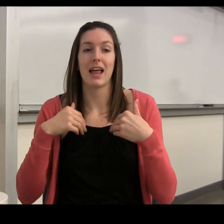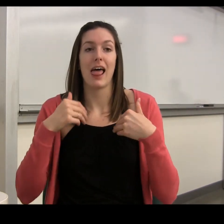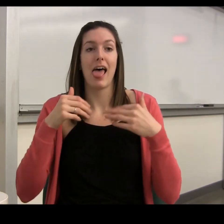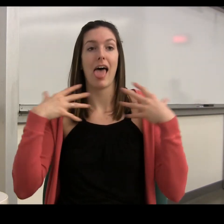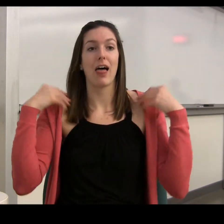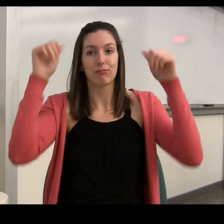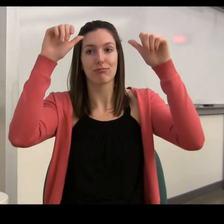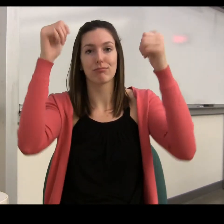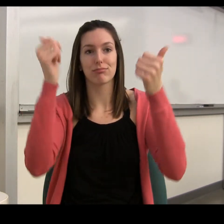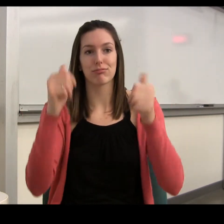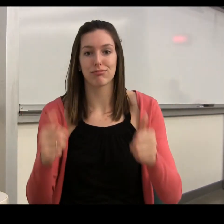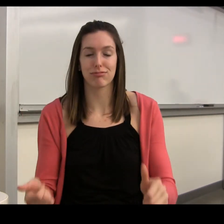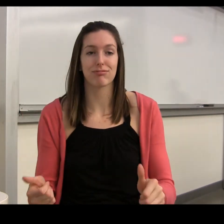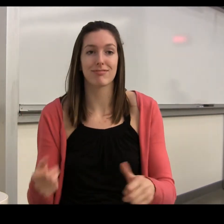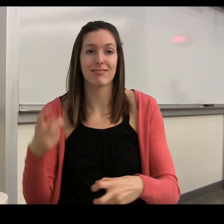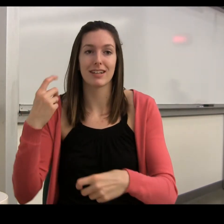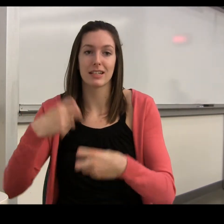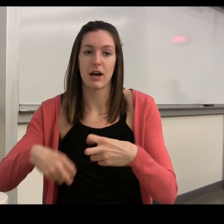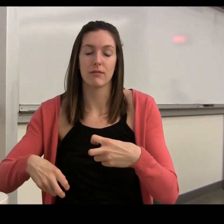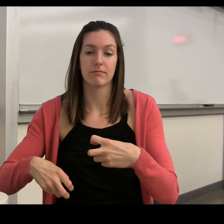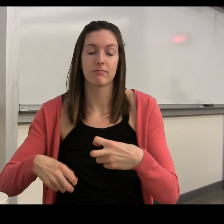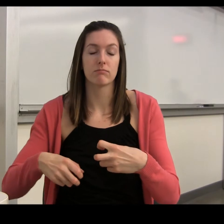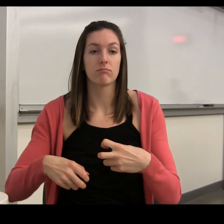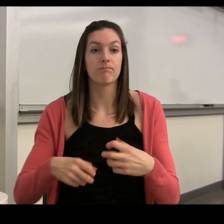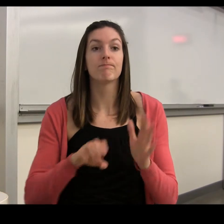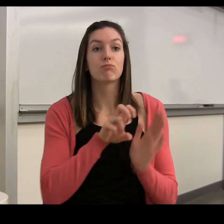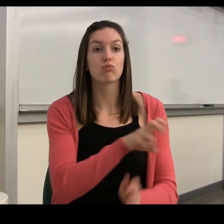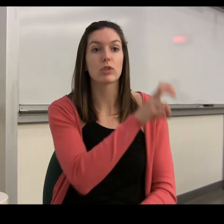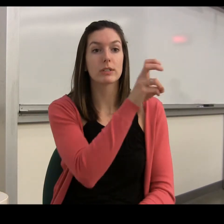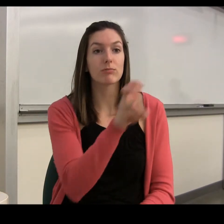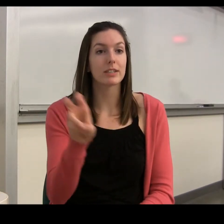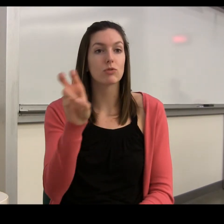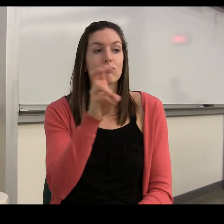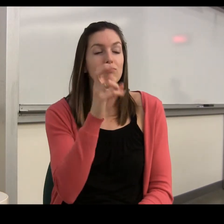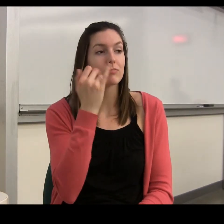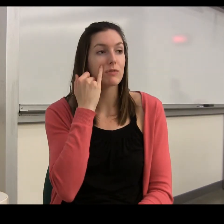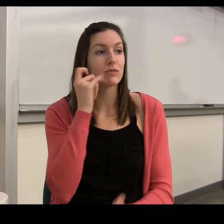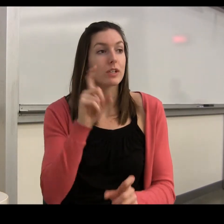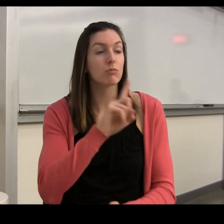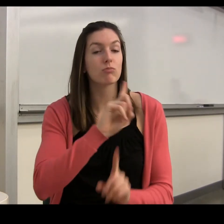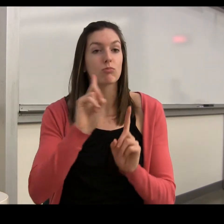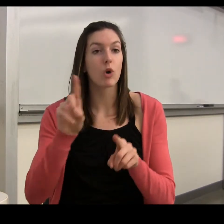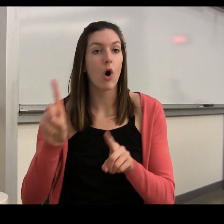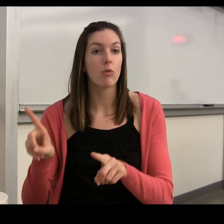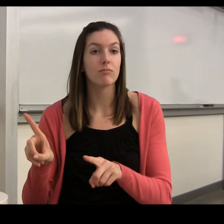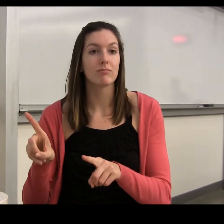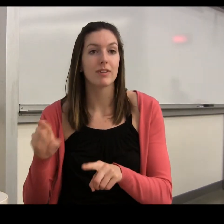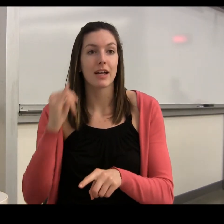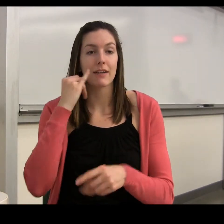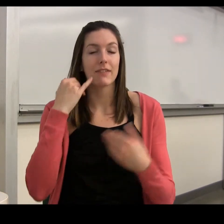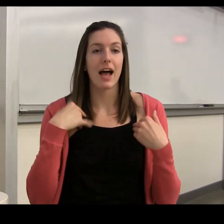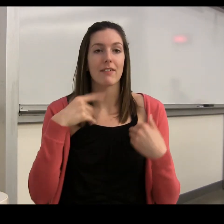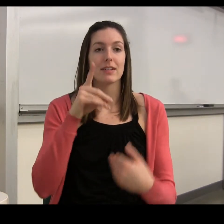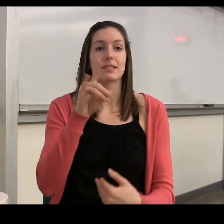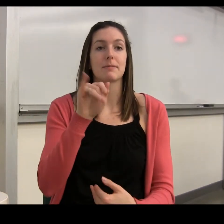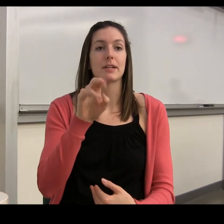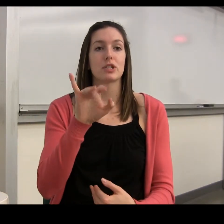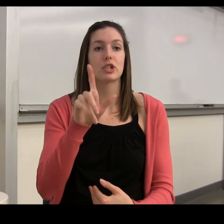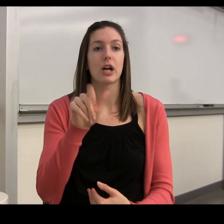using transportation if they have to get somewhere? If they have dementia, like my mom, I would never have wanted